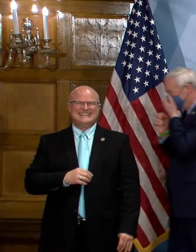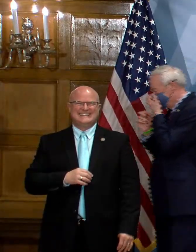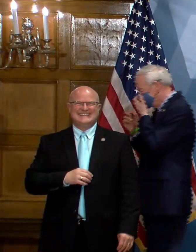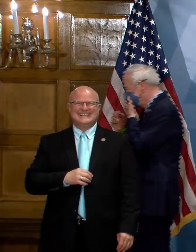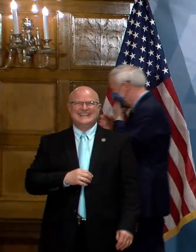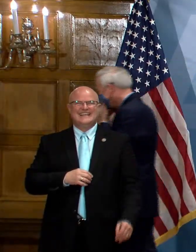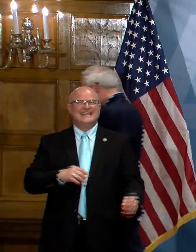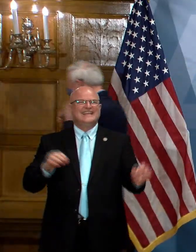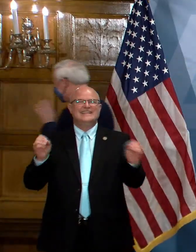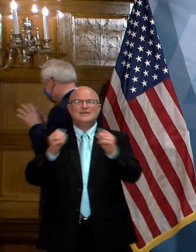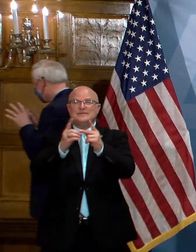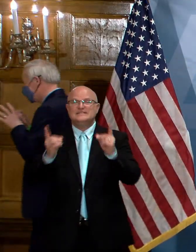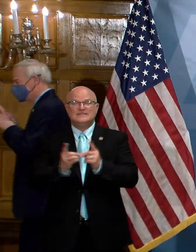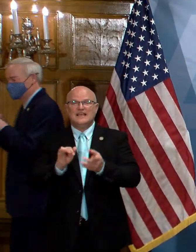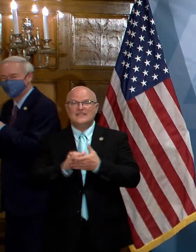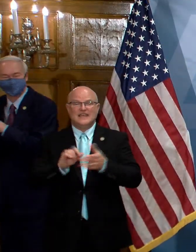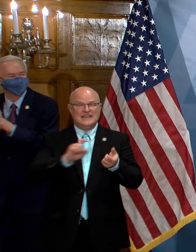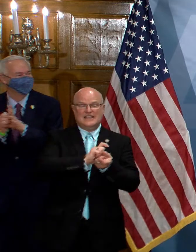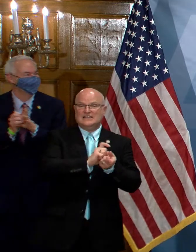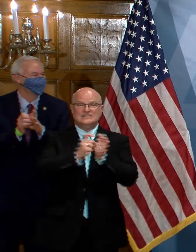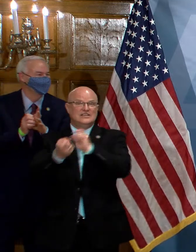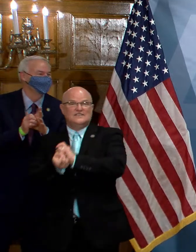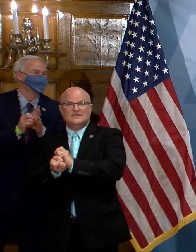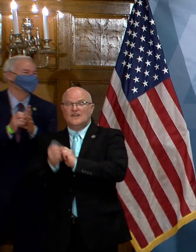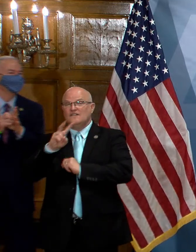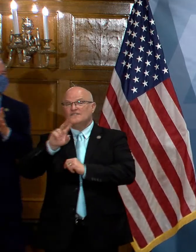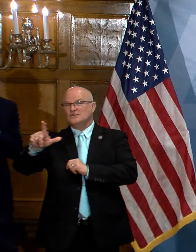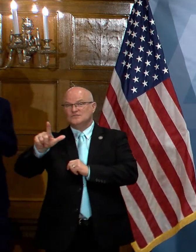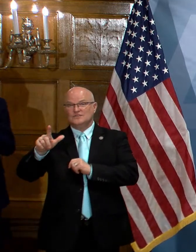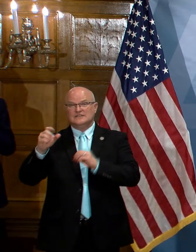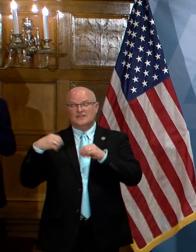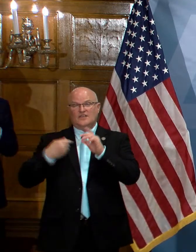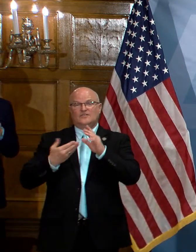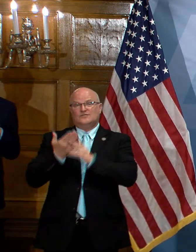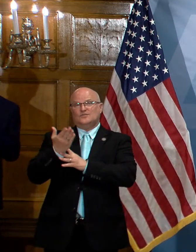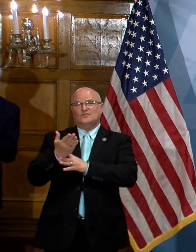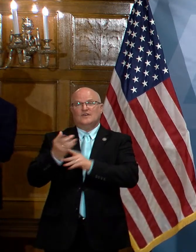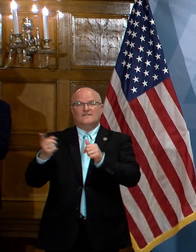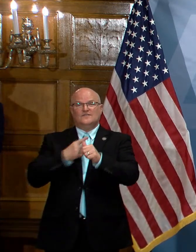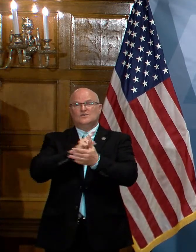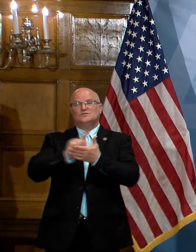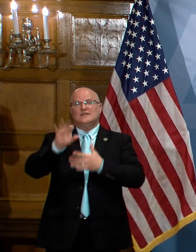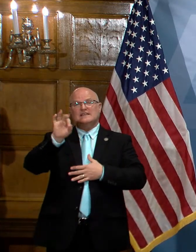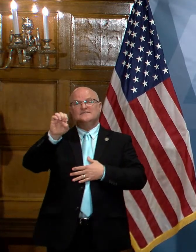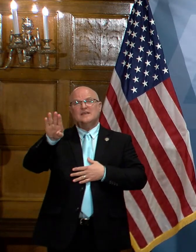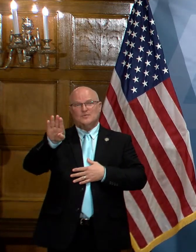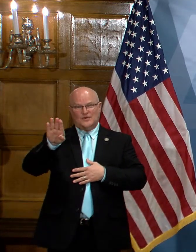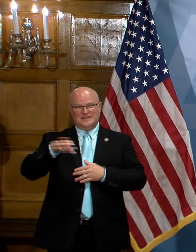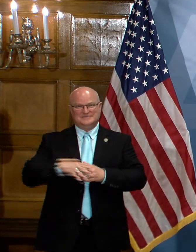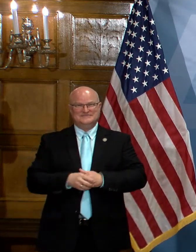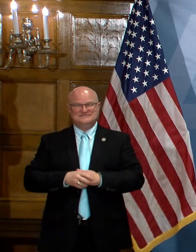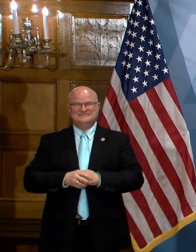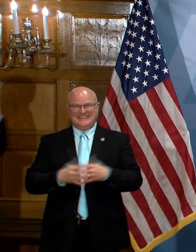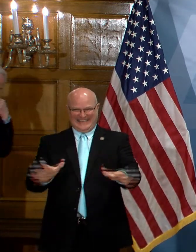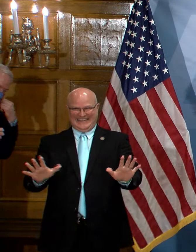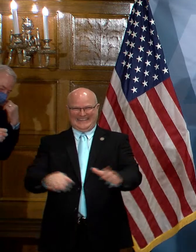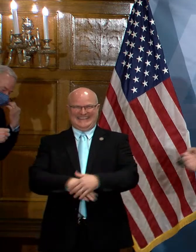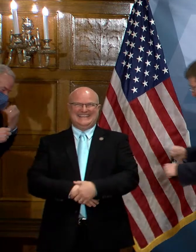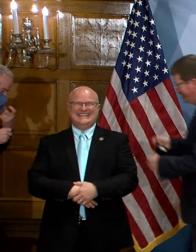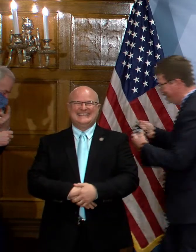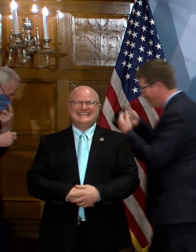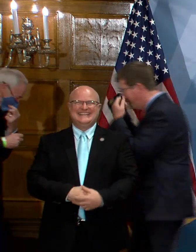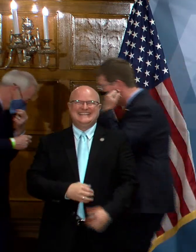There has not been a district that has shifted to virtual instruction due to COVID since the first week in February.